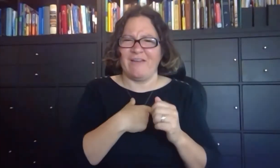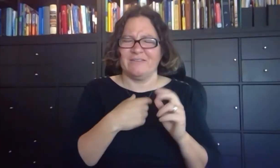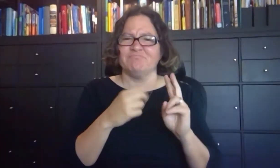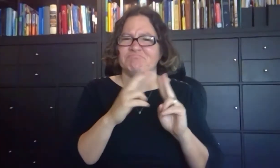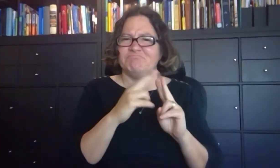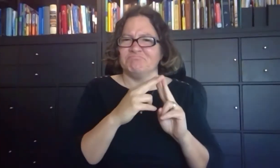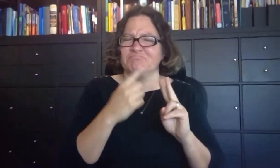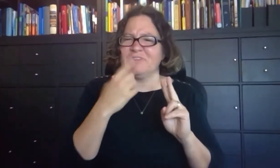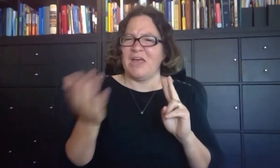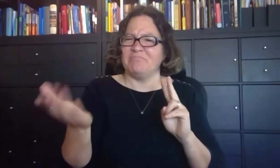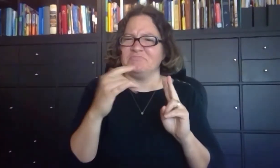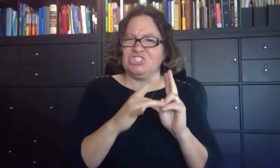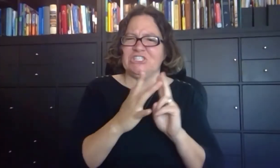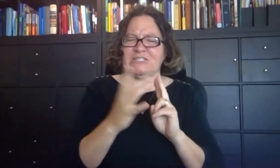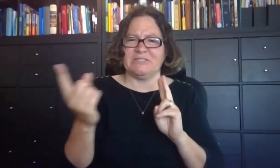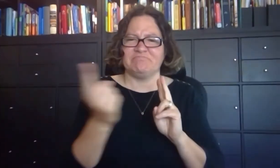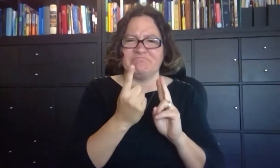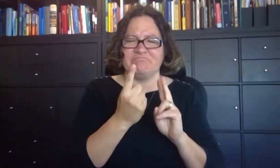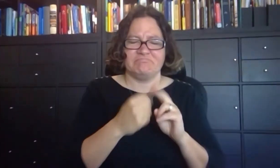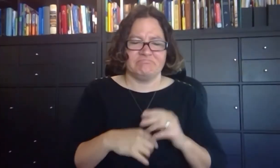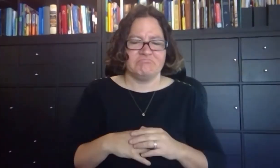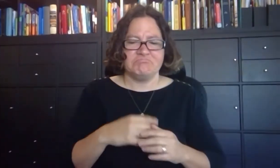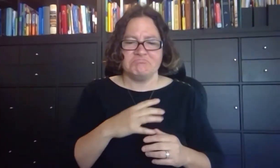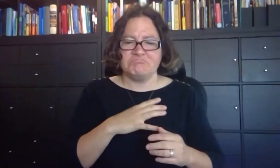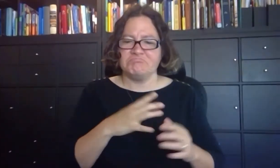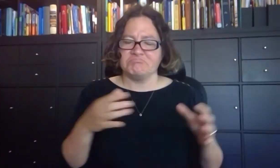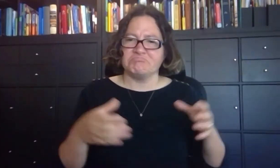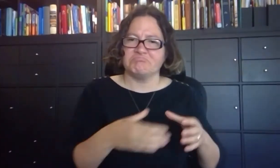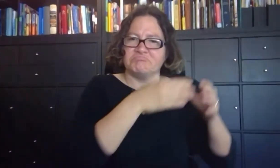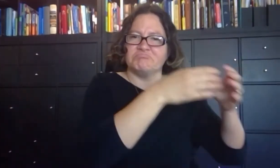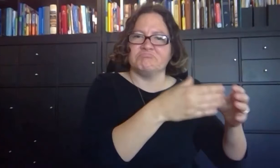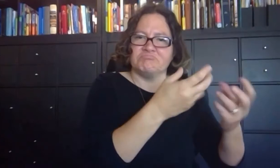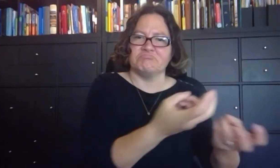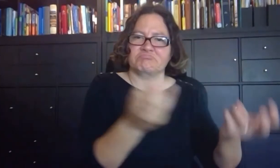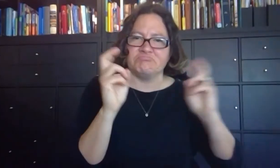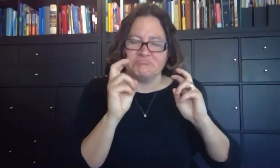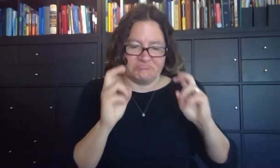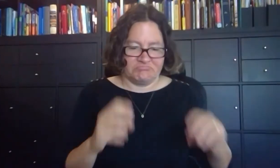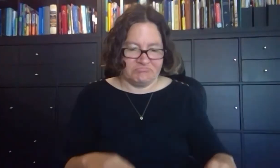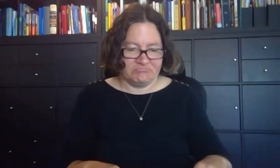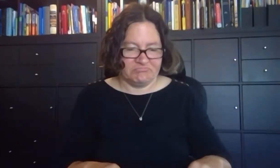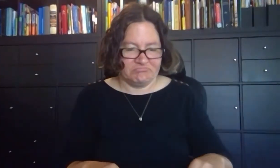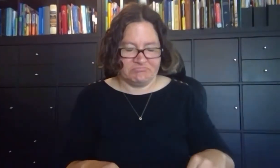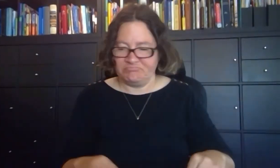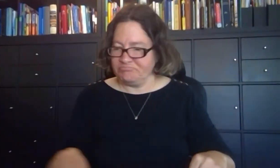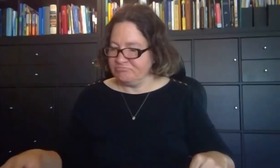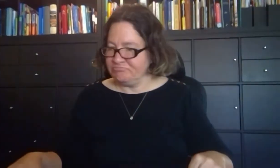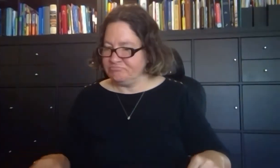And so they invite Jesus, come, come in and eat with us. So they go and sit at the